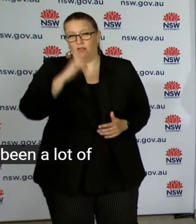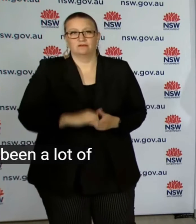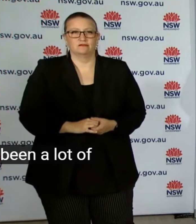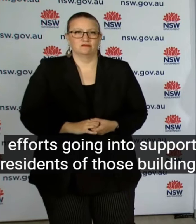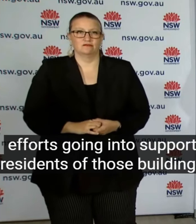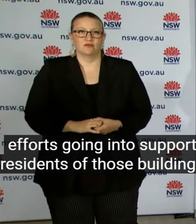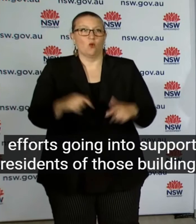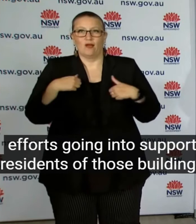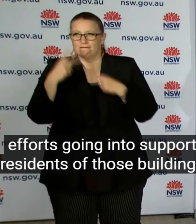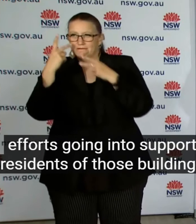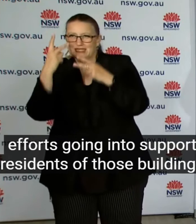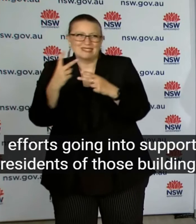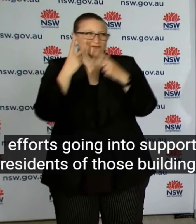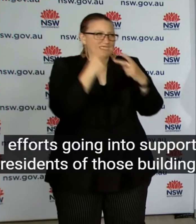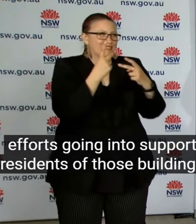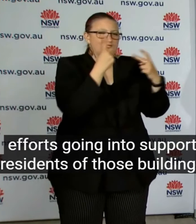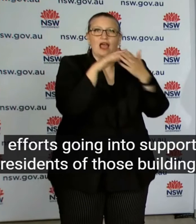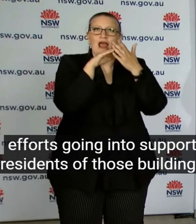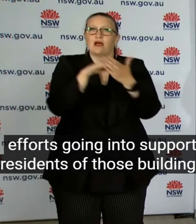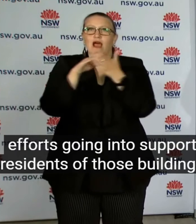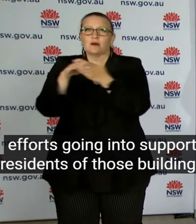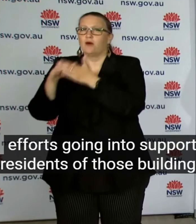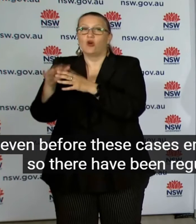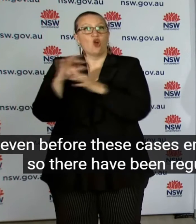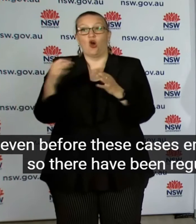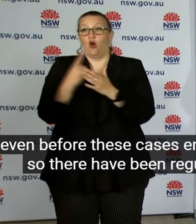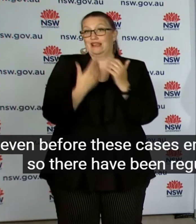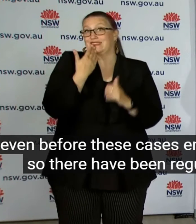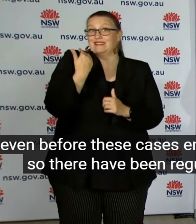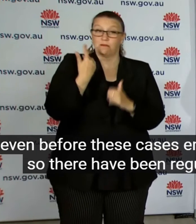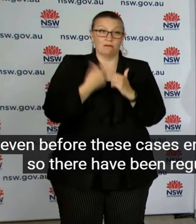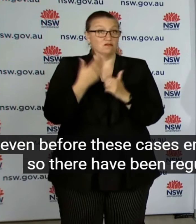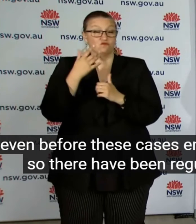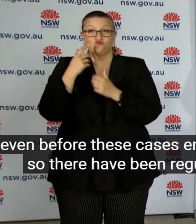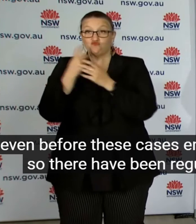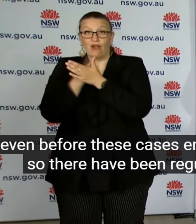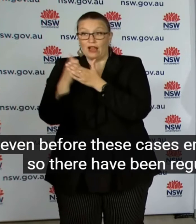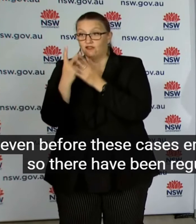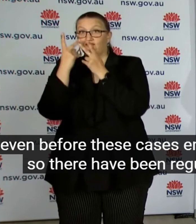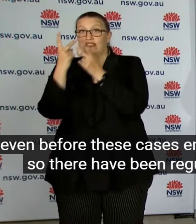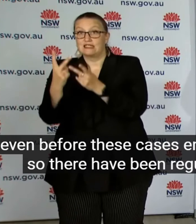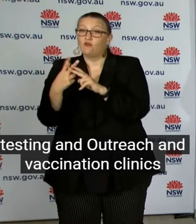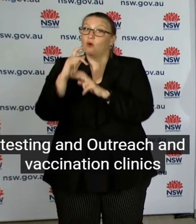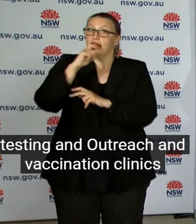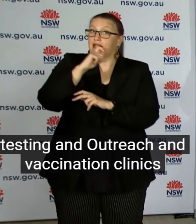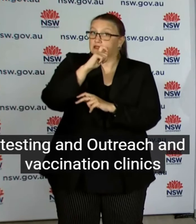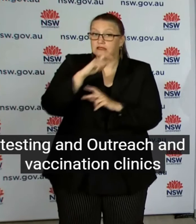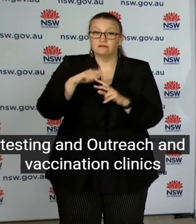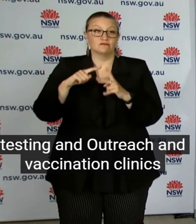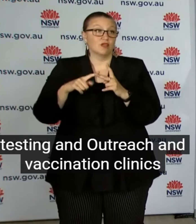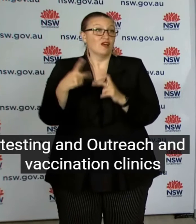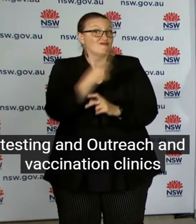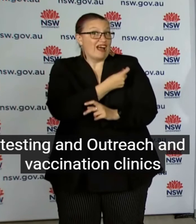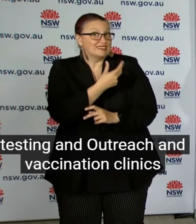those buildings even before these cases emerged. So there have been regular testing and outreach and vaccination clinics